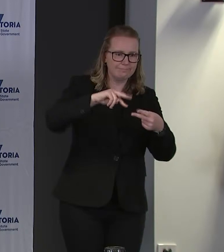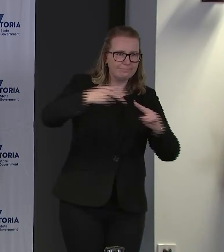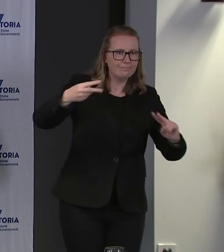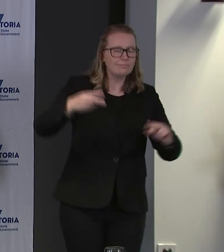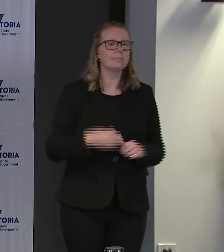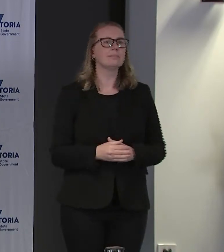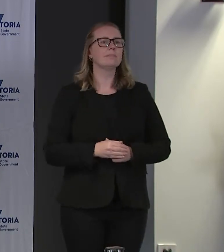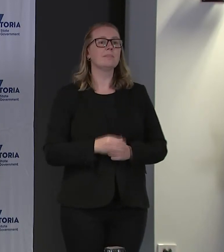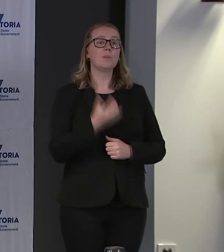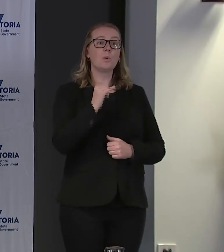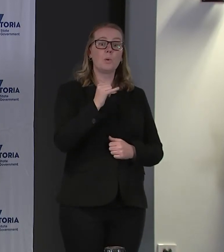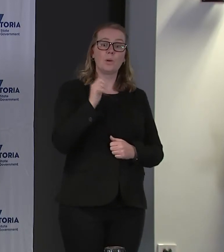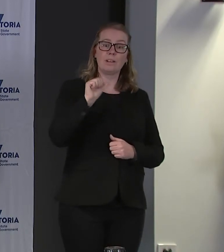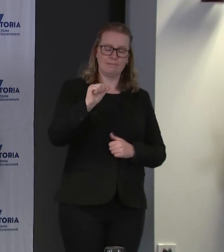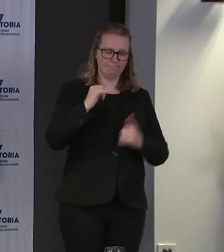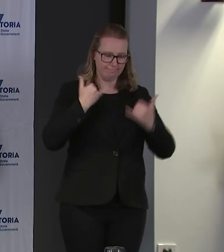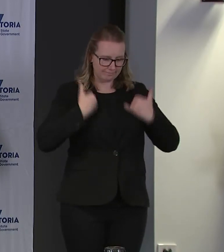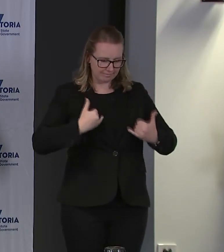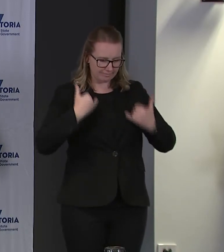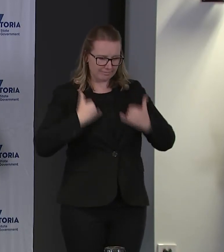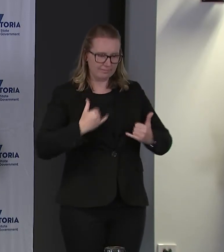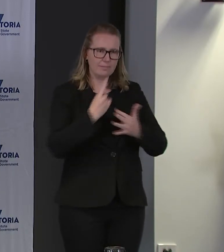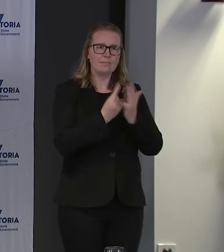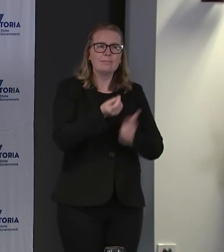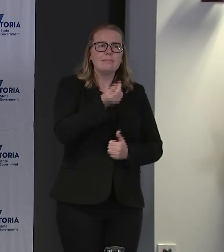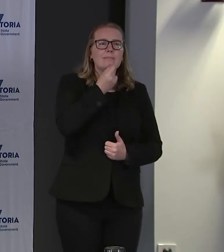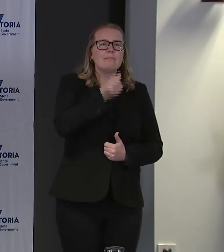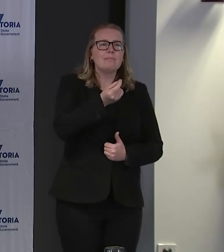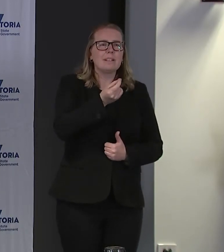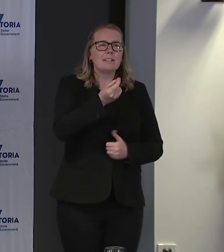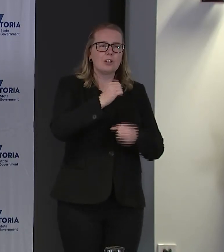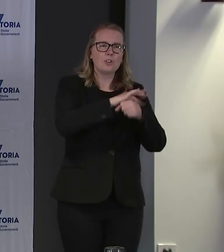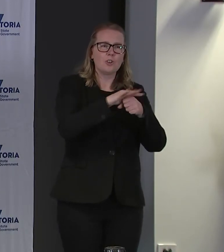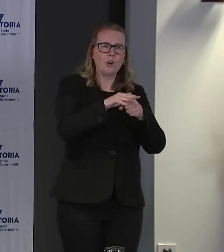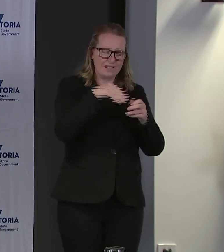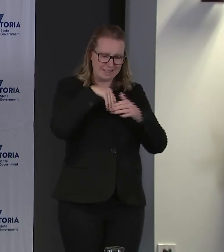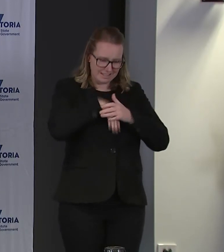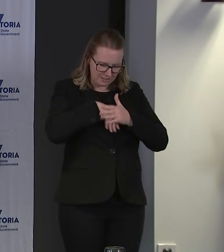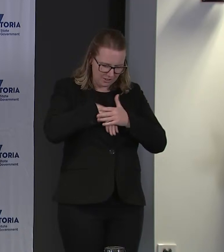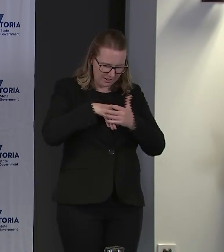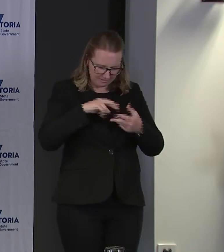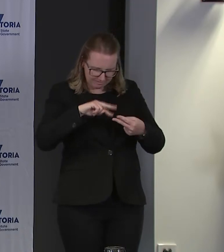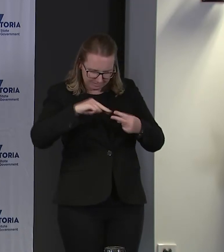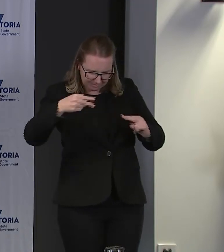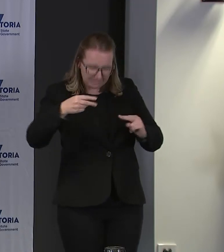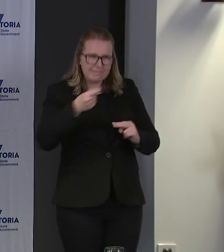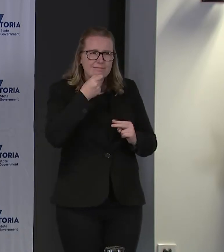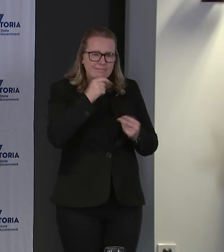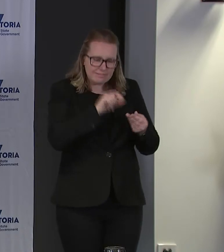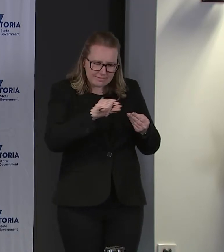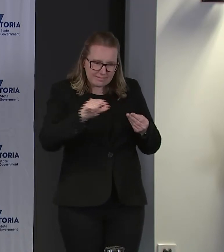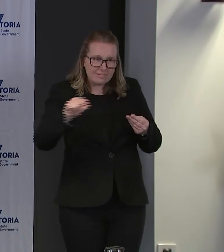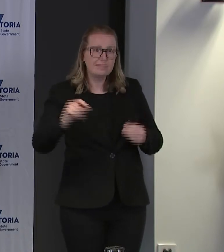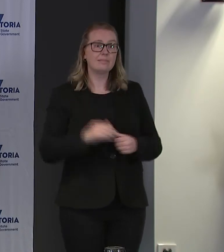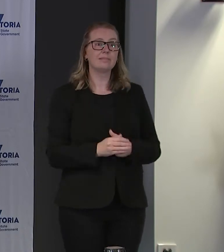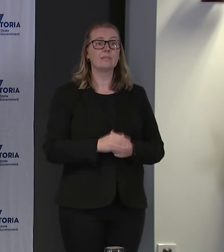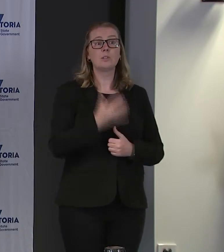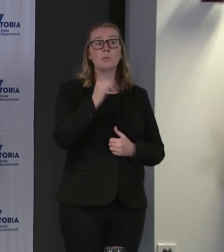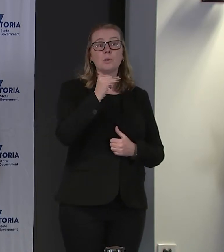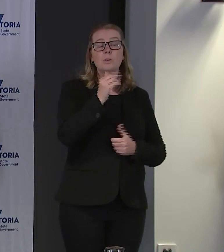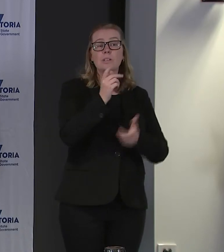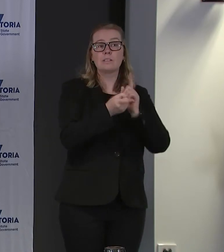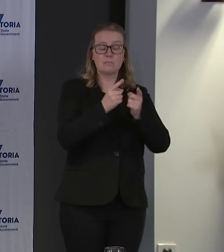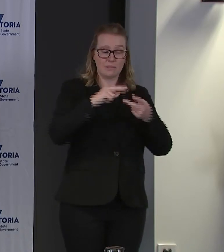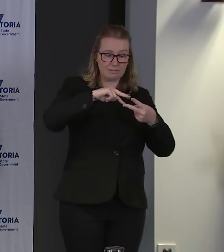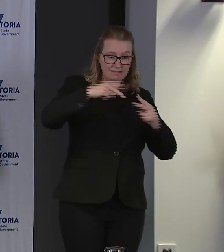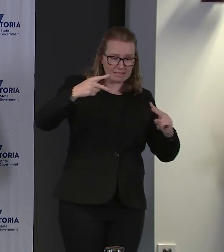their illness which is only fragments of virus there, or the genome sequencing just doesn't work. It will happen on a